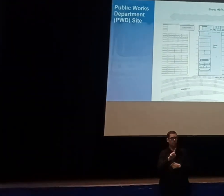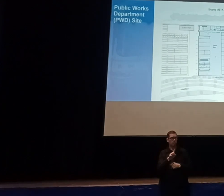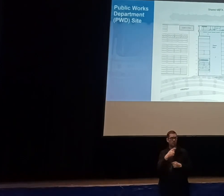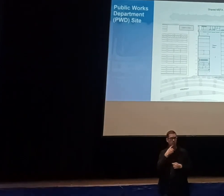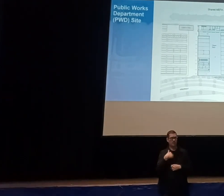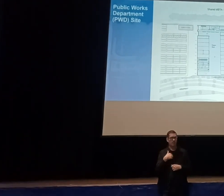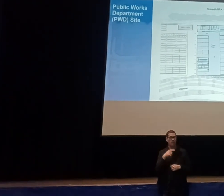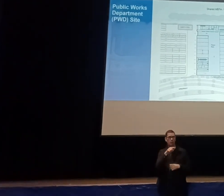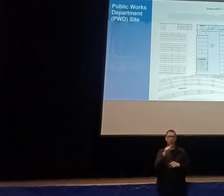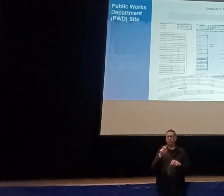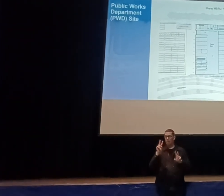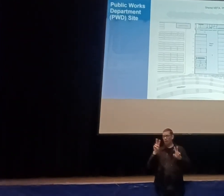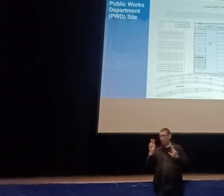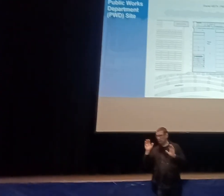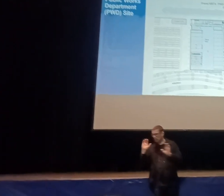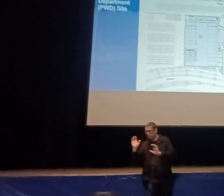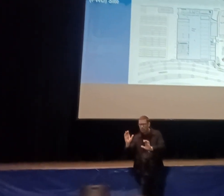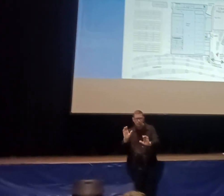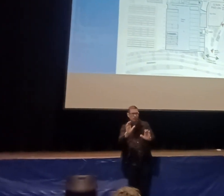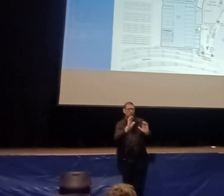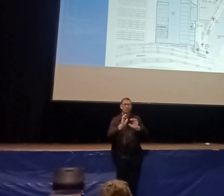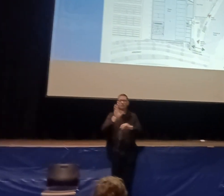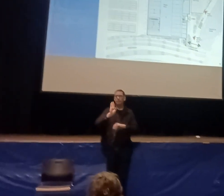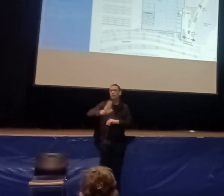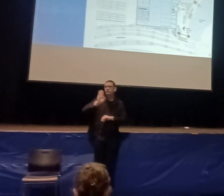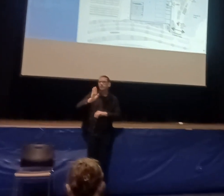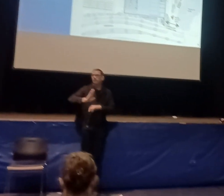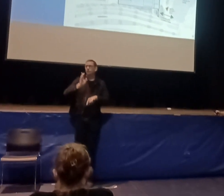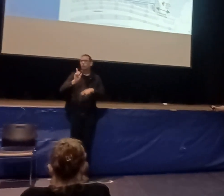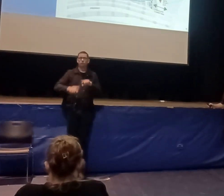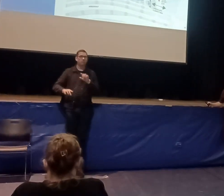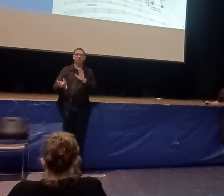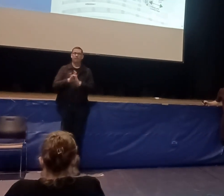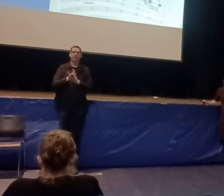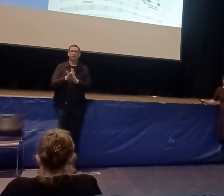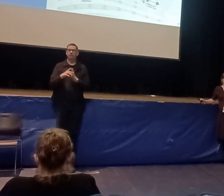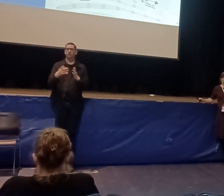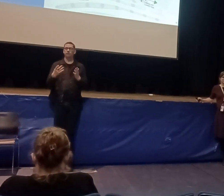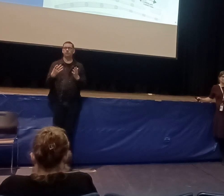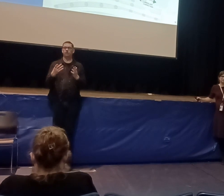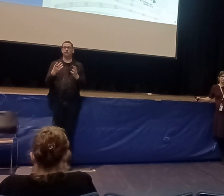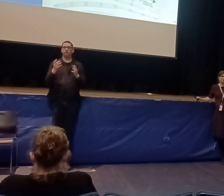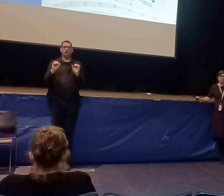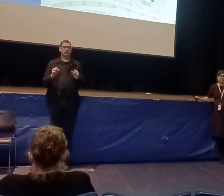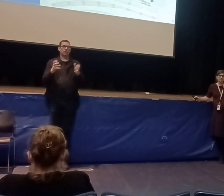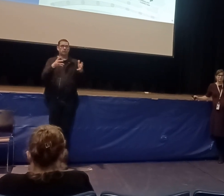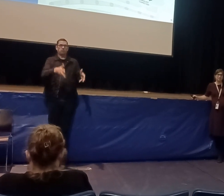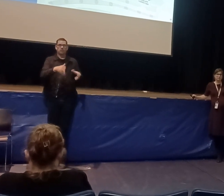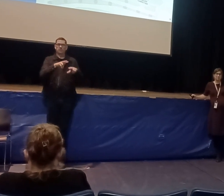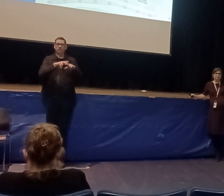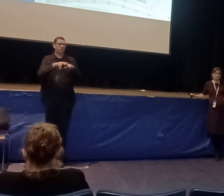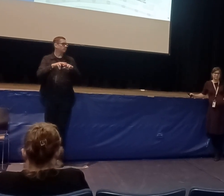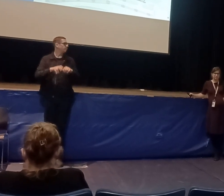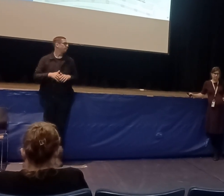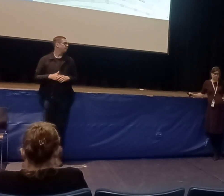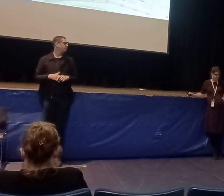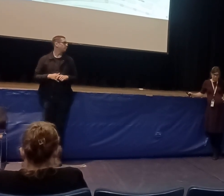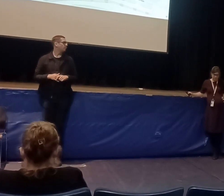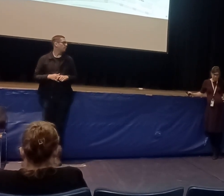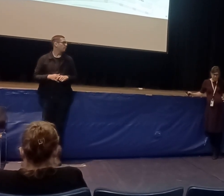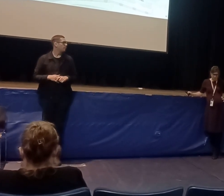all around Boston, you couldn't find at all where you can deposit these salts. So